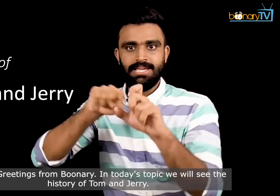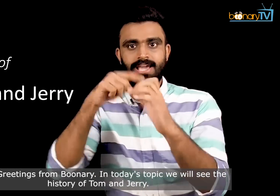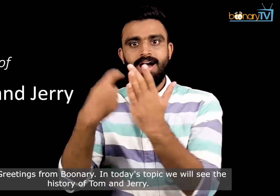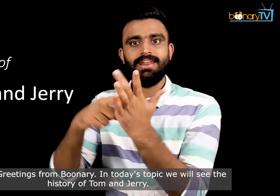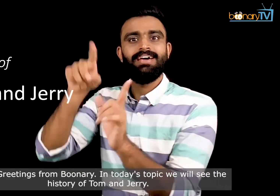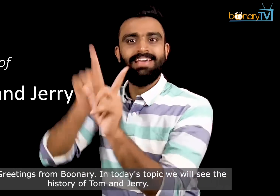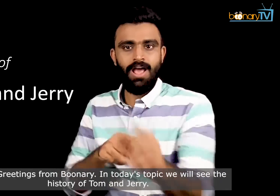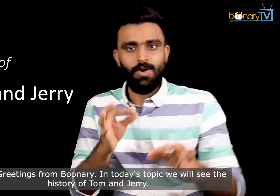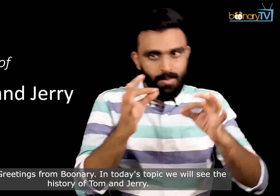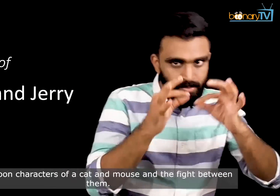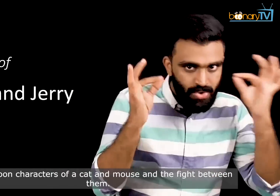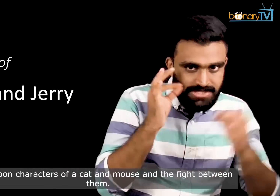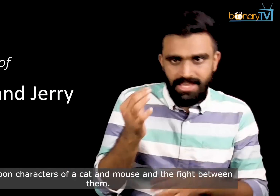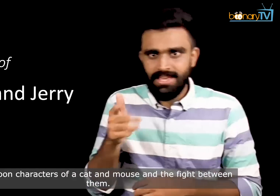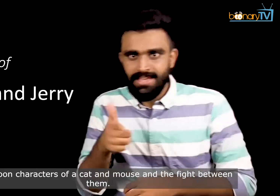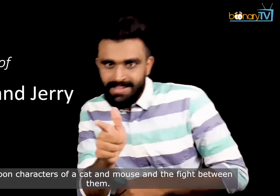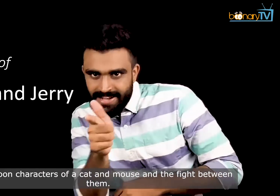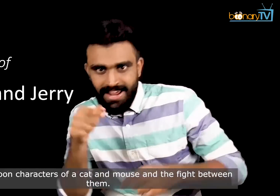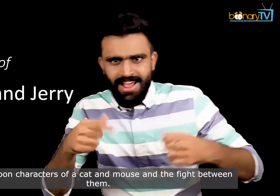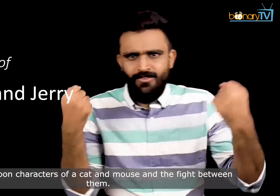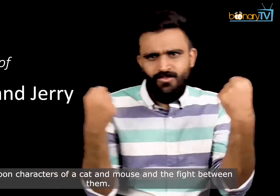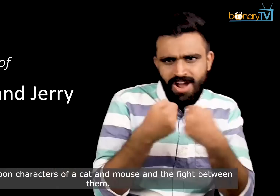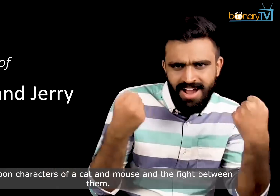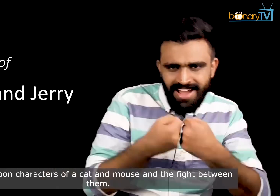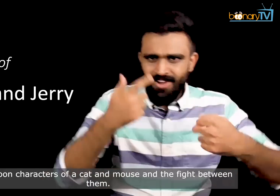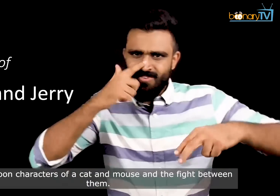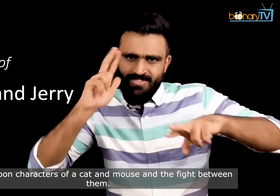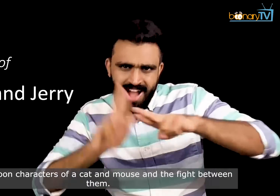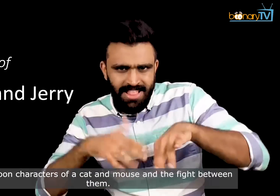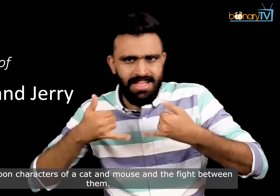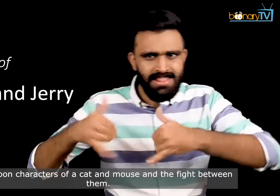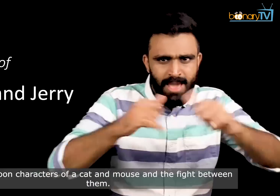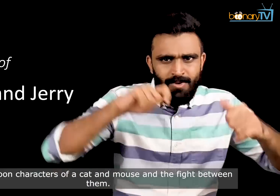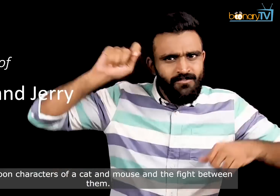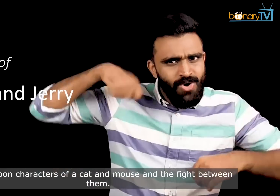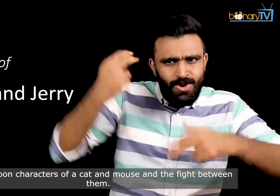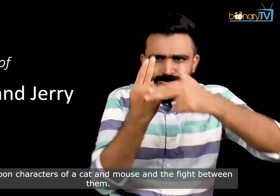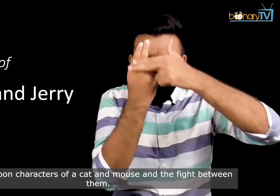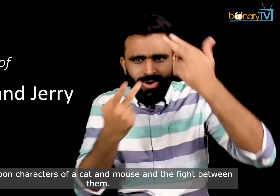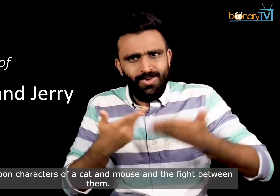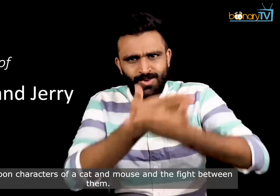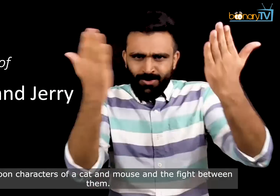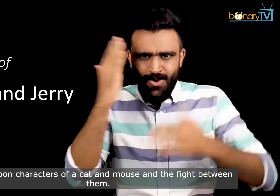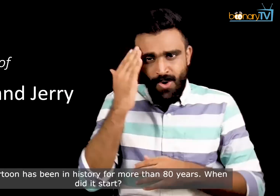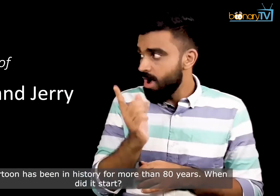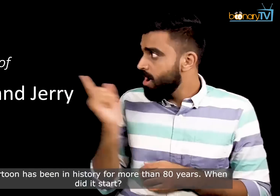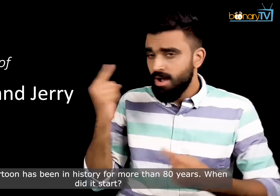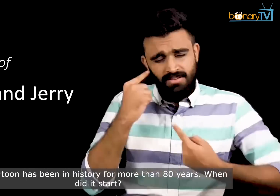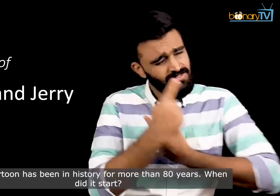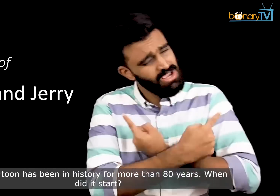and Jerry, the cartoon characters of a cat and mouse and the fight between them. This cartoon has